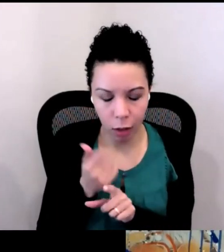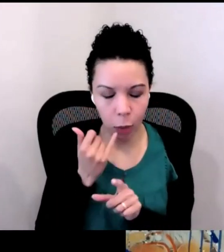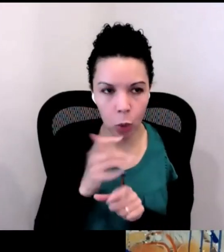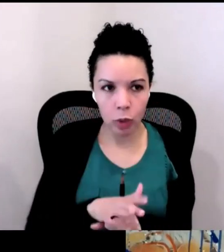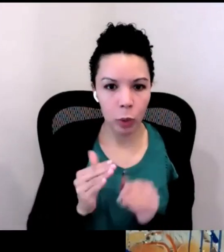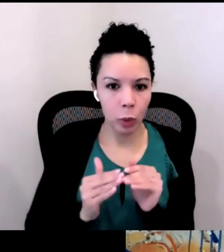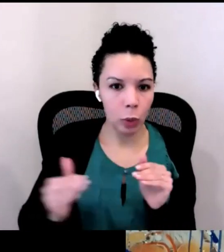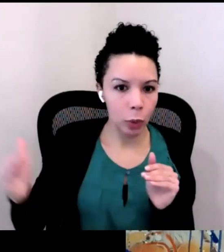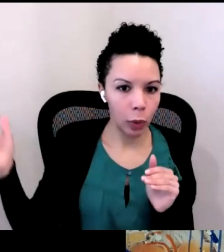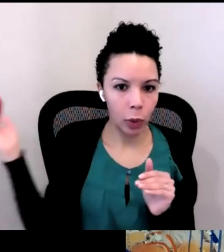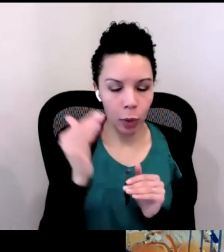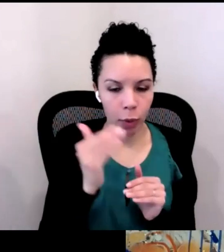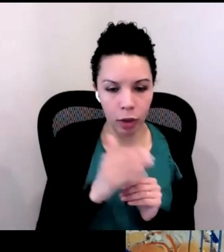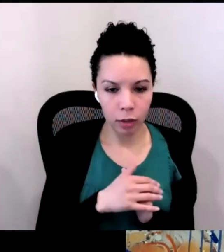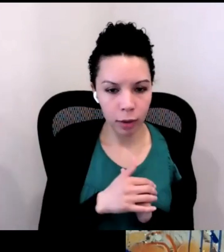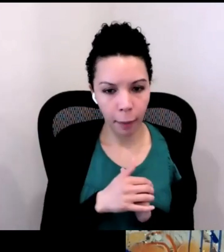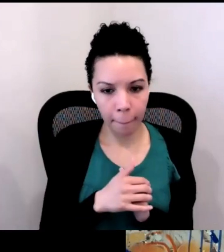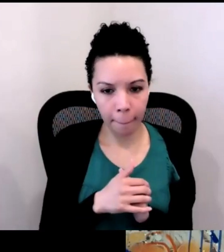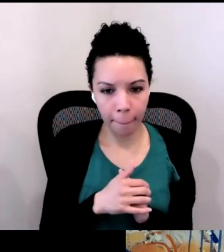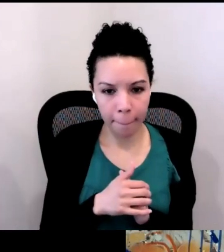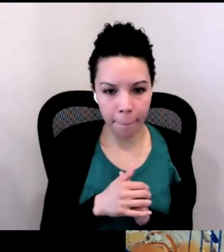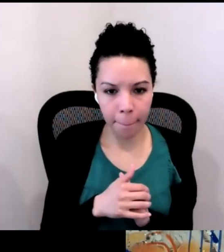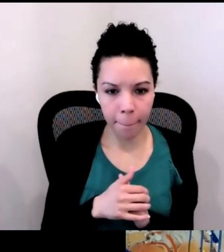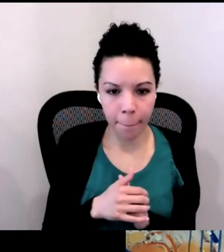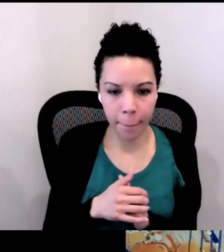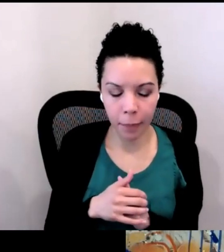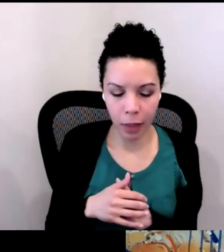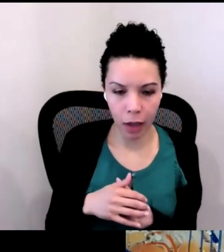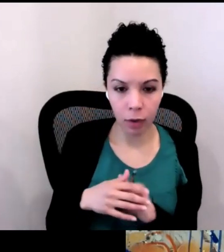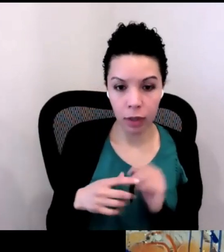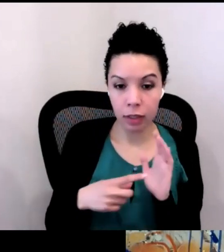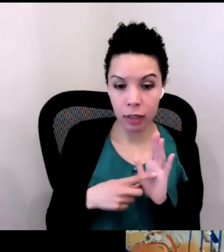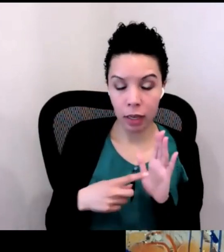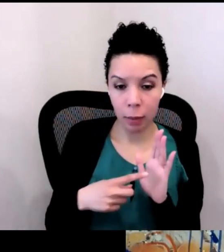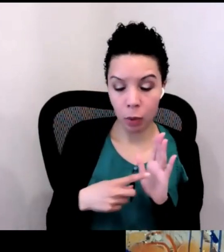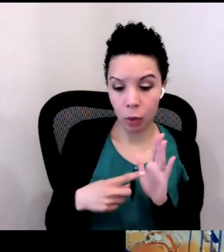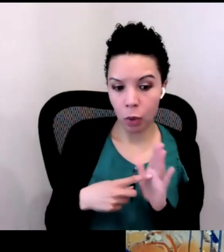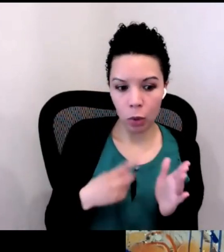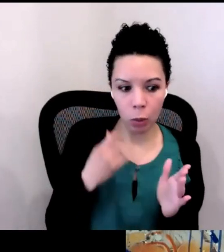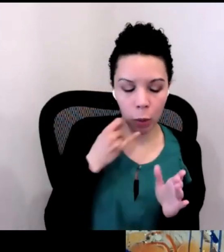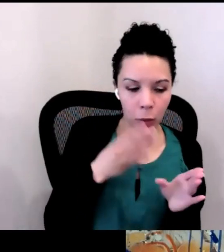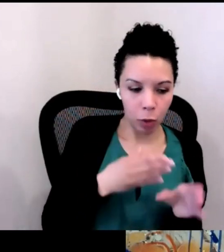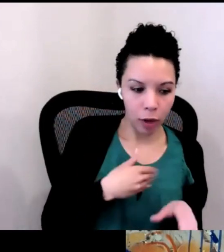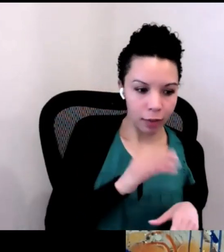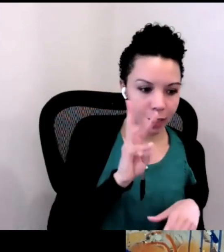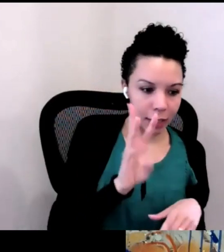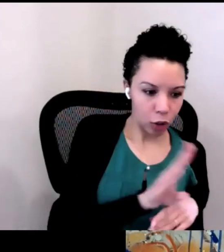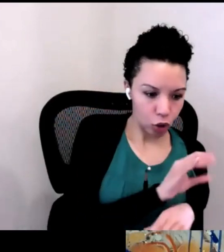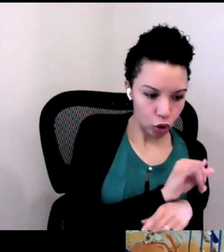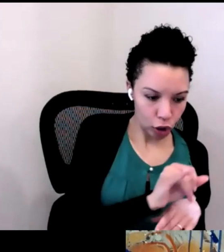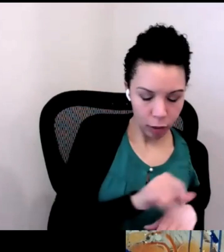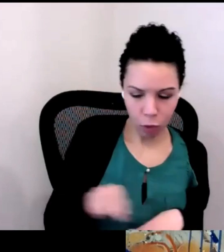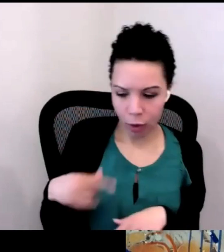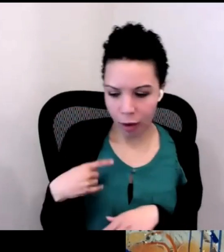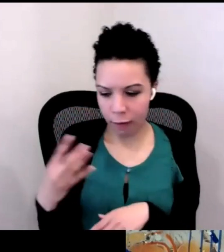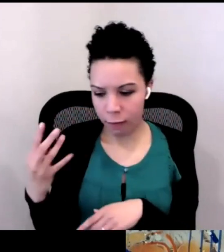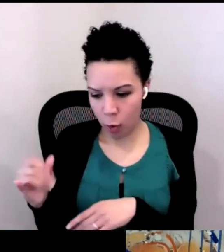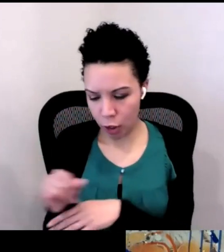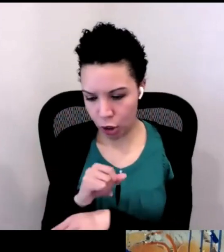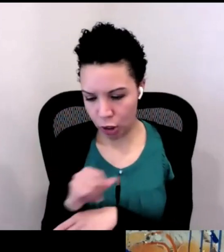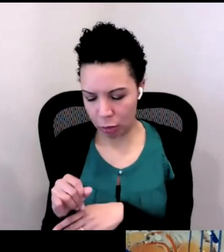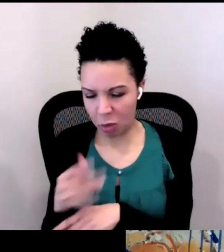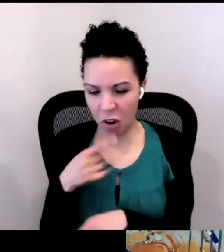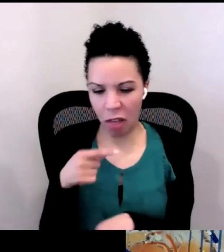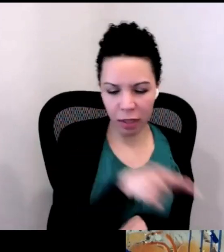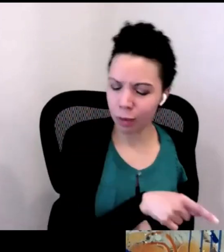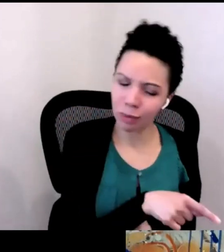look at resumes and say, you had 6, you had 4. We're going to take this person with 6 internships. Just work on your mental health right now. It's a